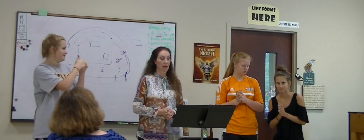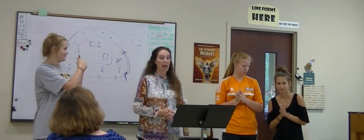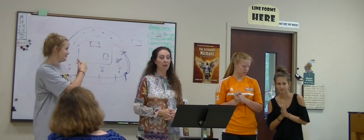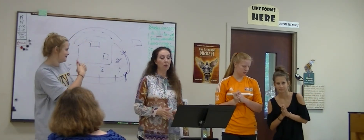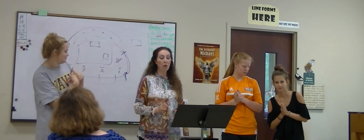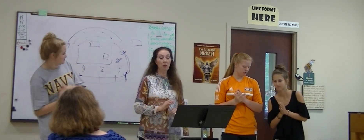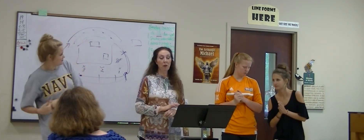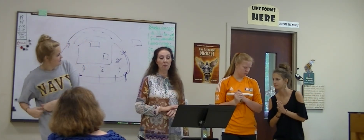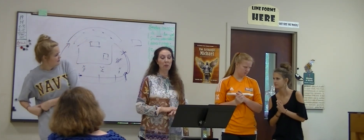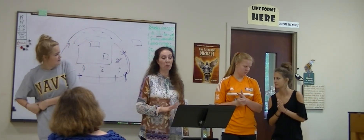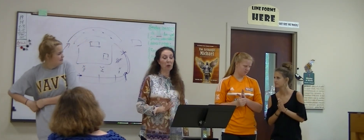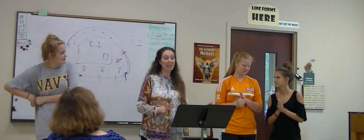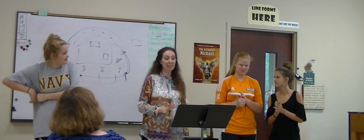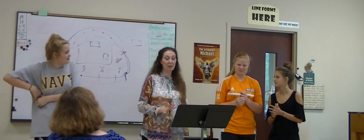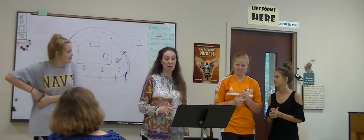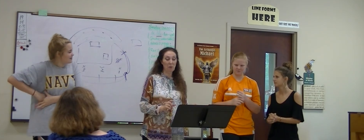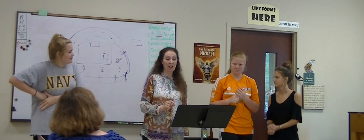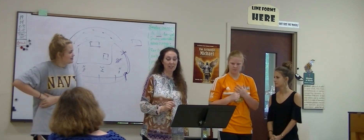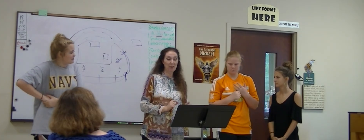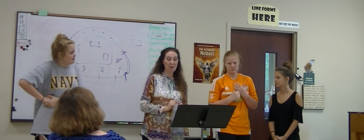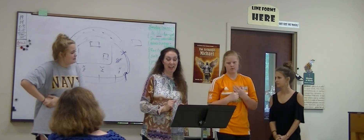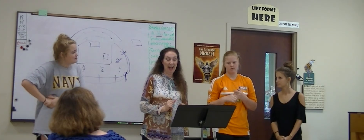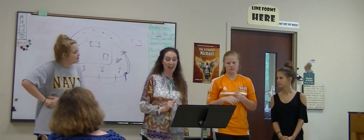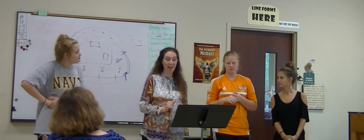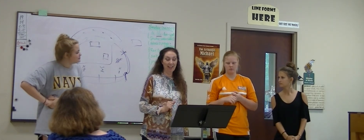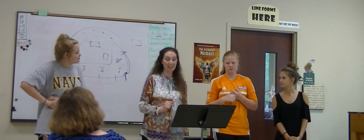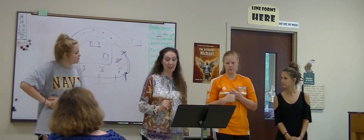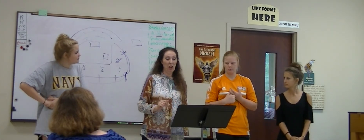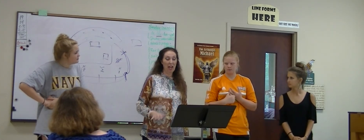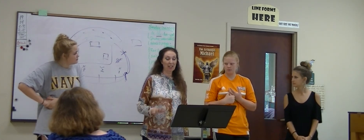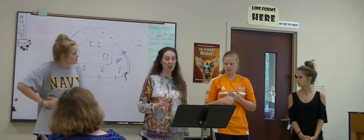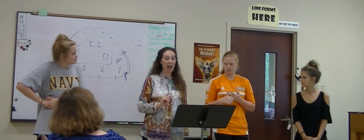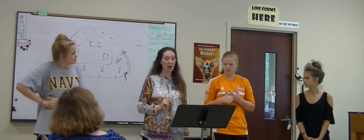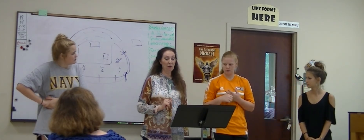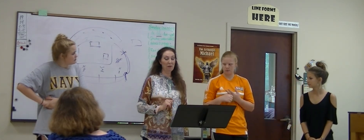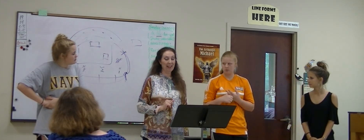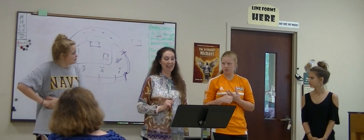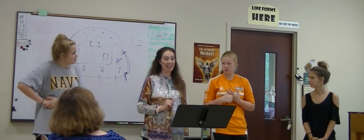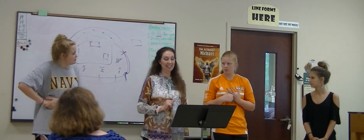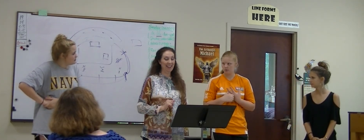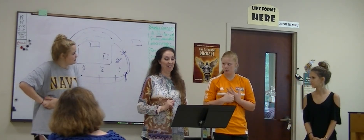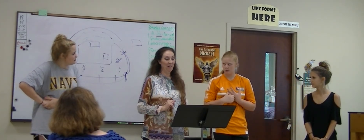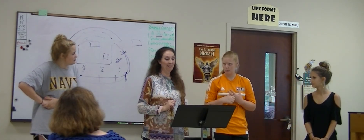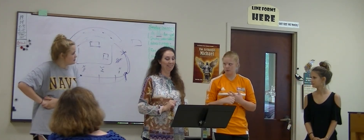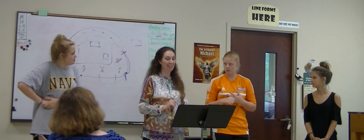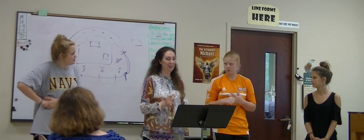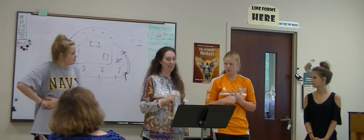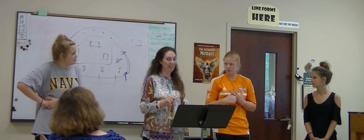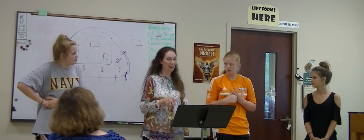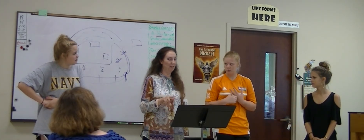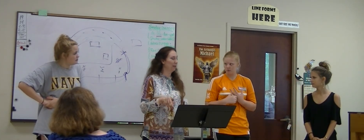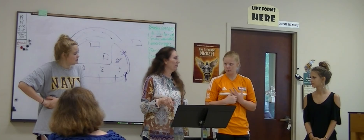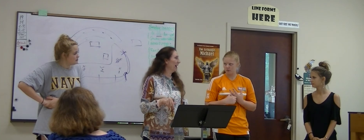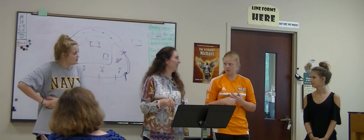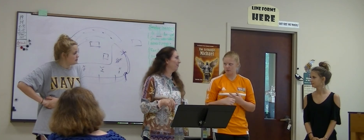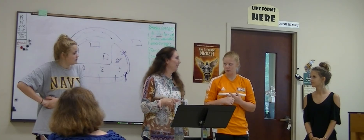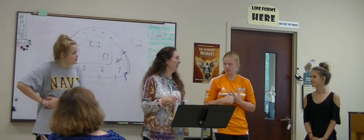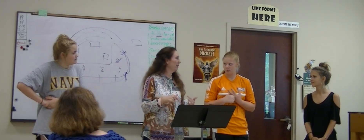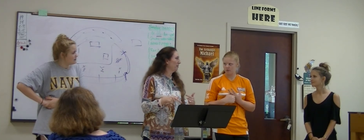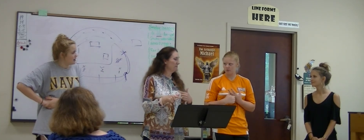And the prettiest one to me I like is like a child on my knees. That all comes back to, you know, the me